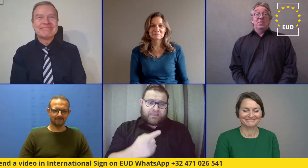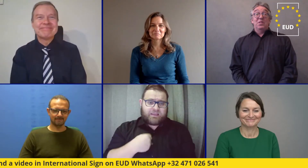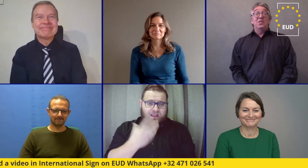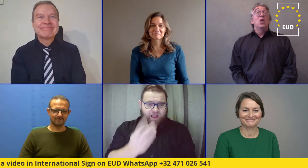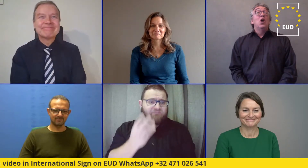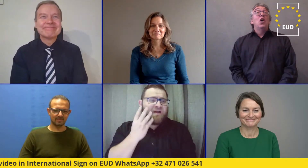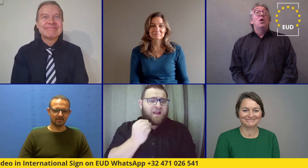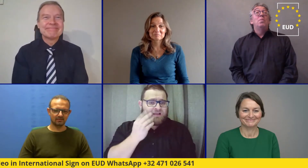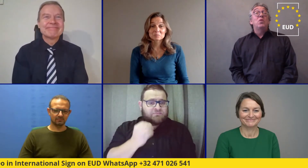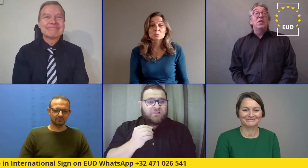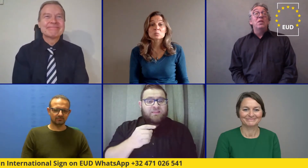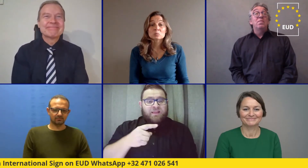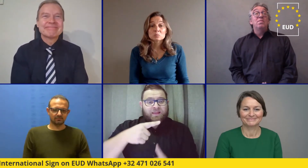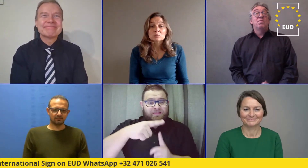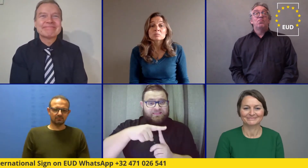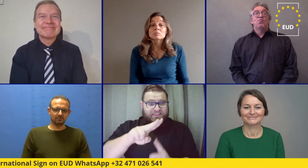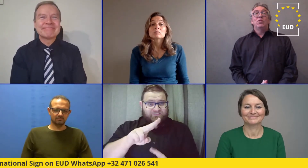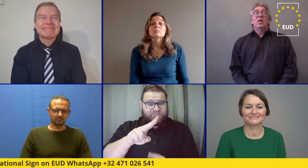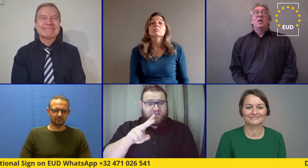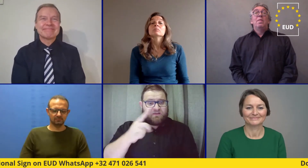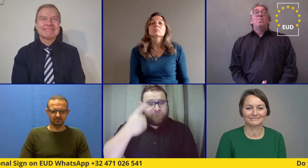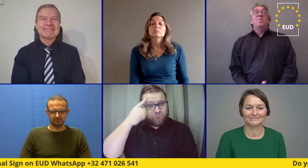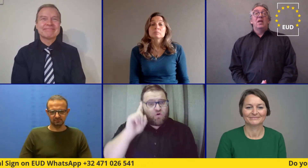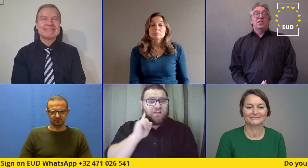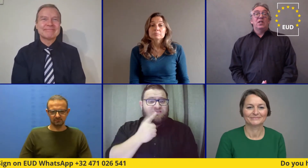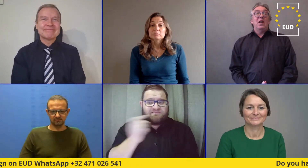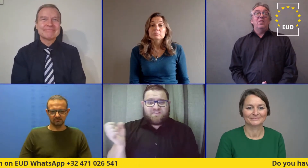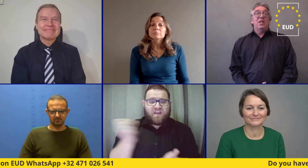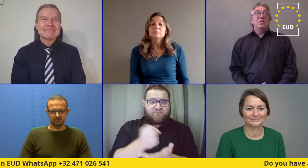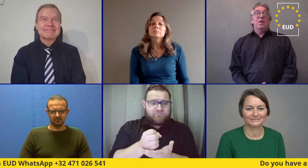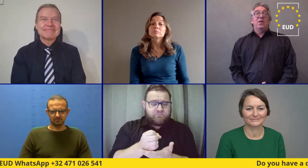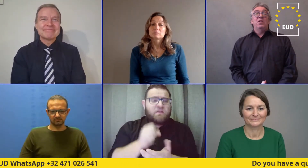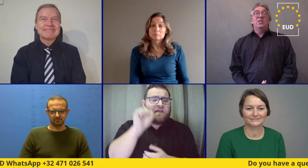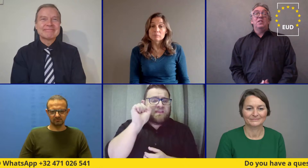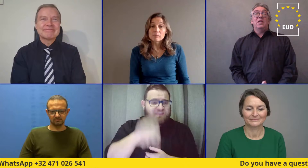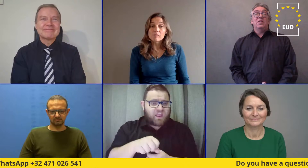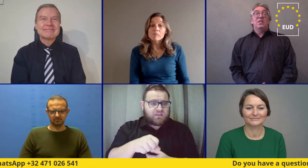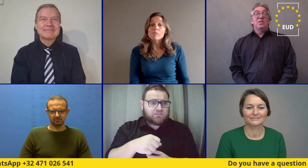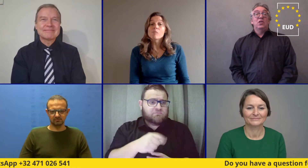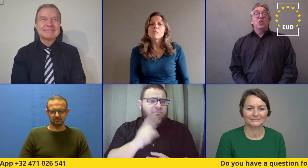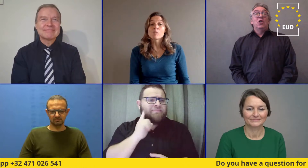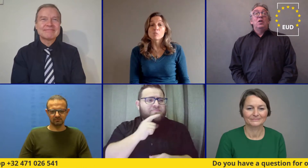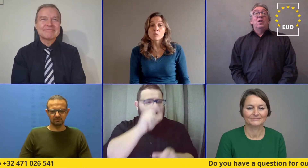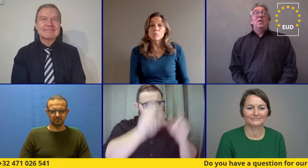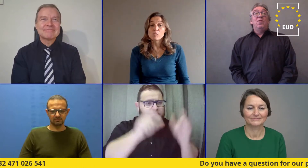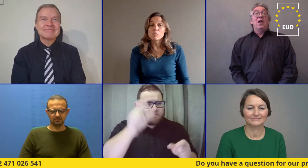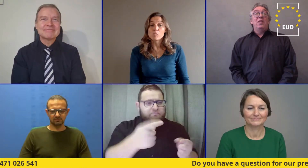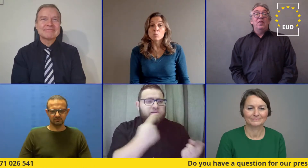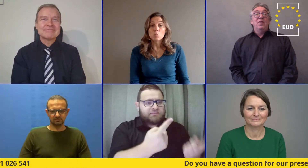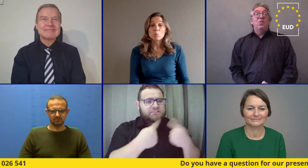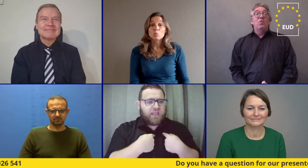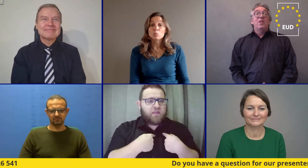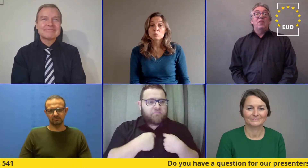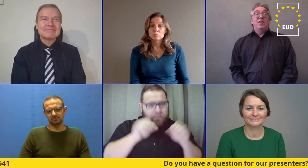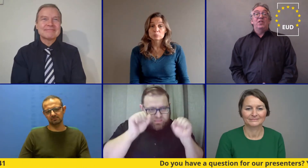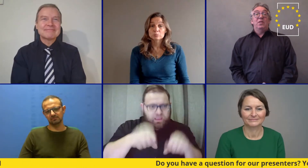interpreters. Bojan? Yes, I have the experience that if you have involved deaf